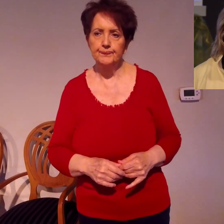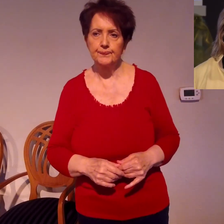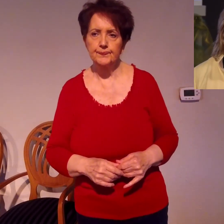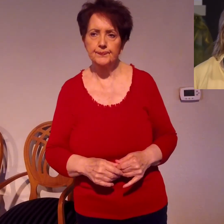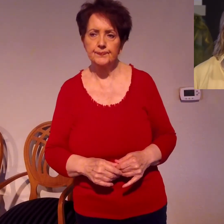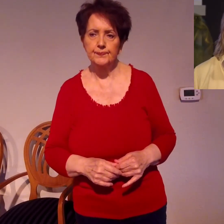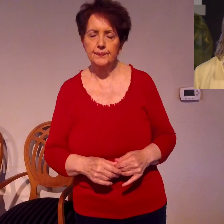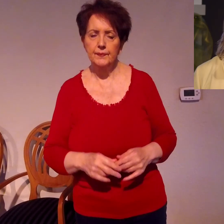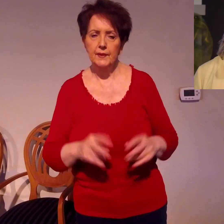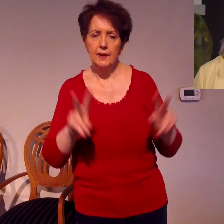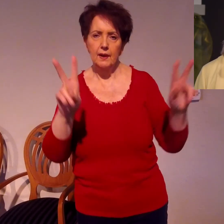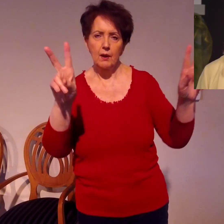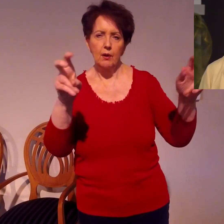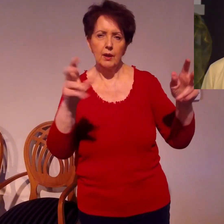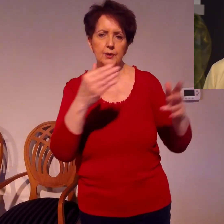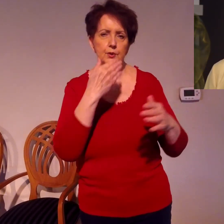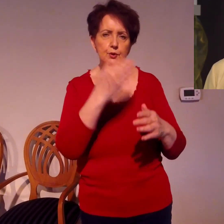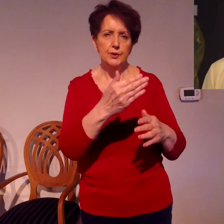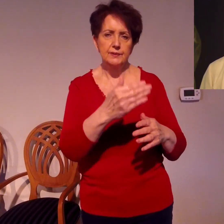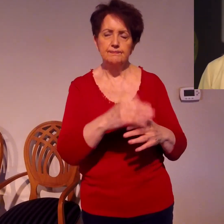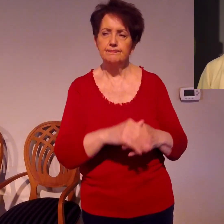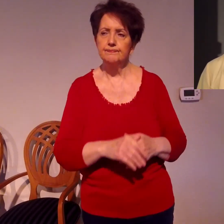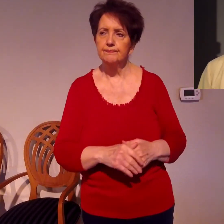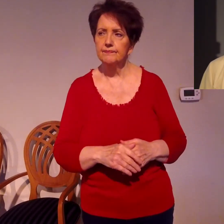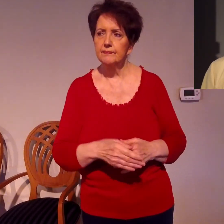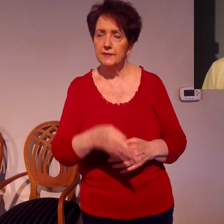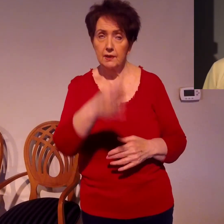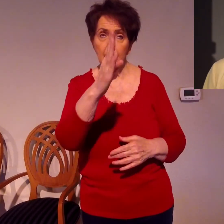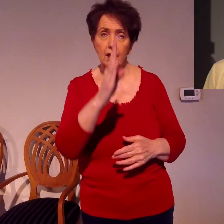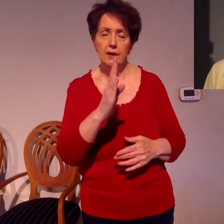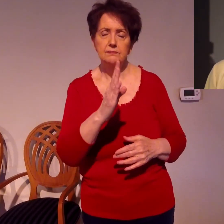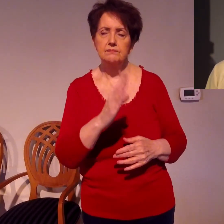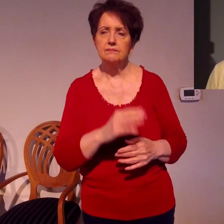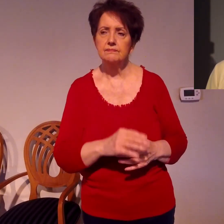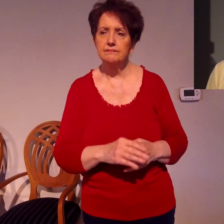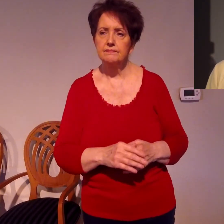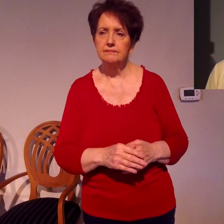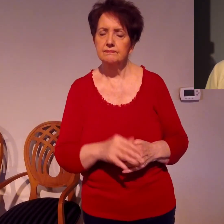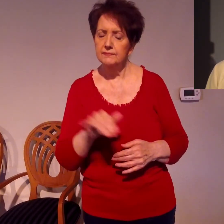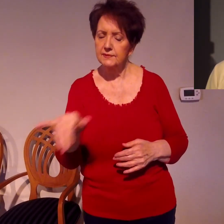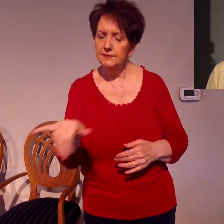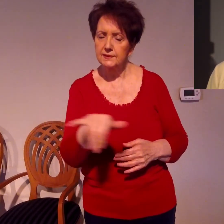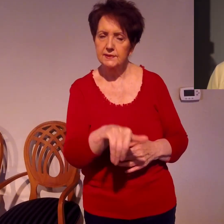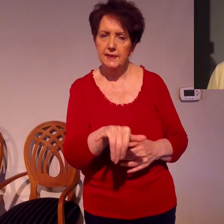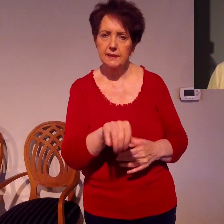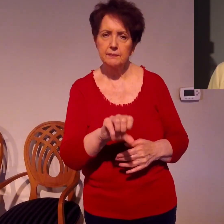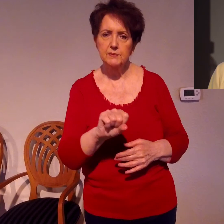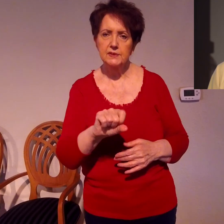I call it good. I call it God. It's the same stuff.